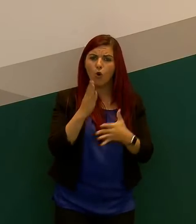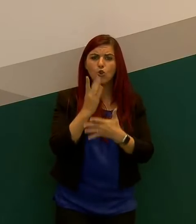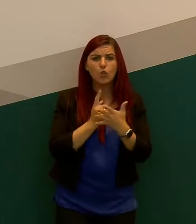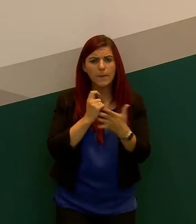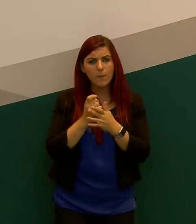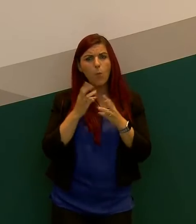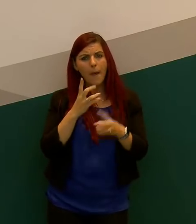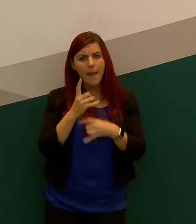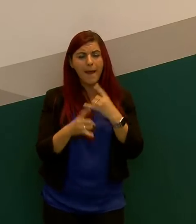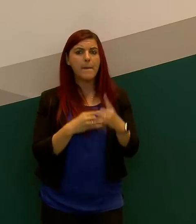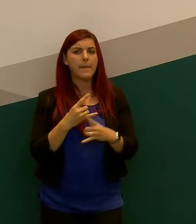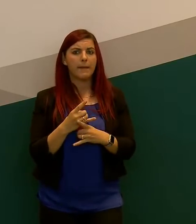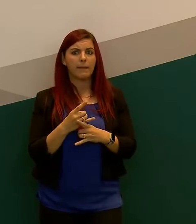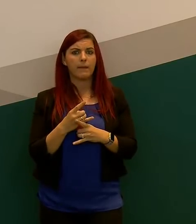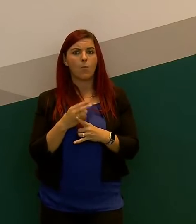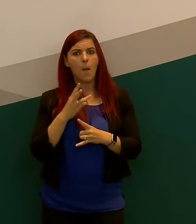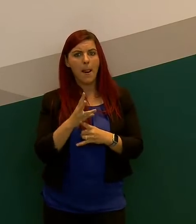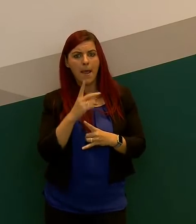those